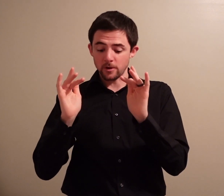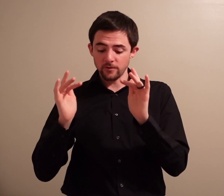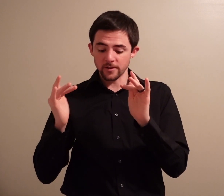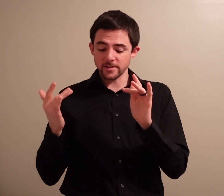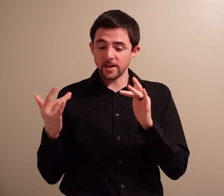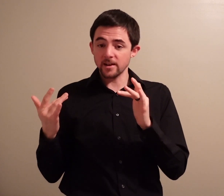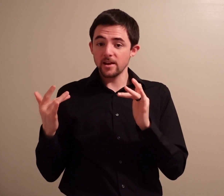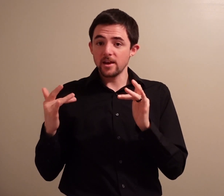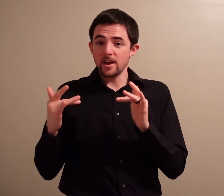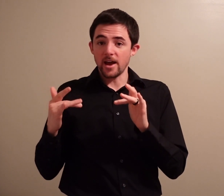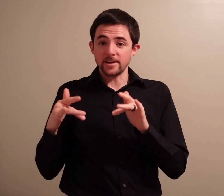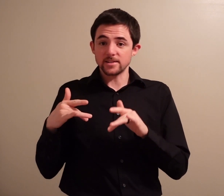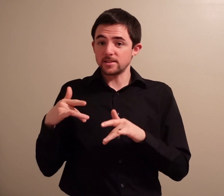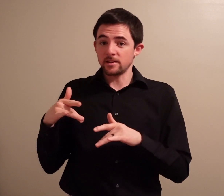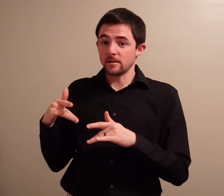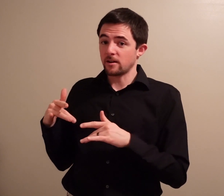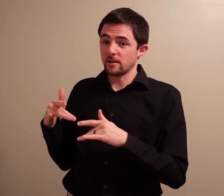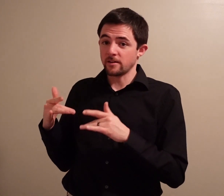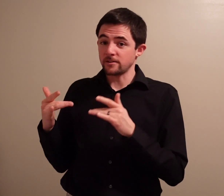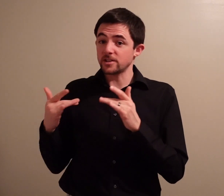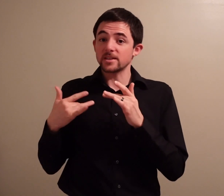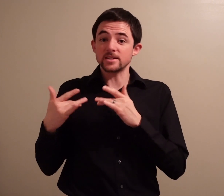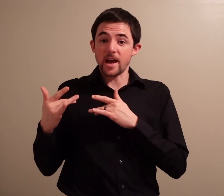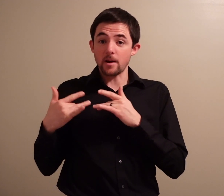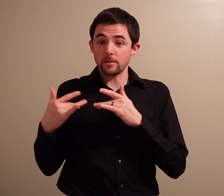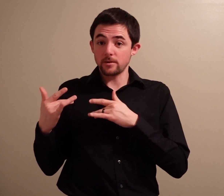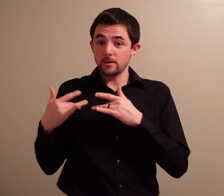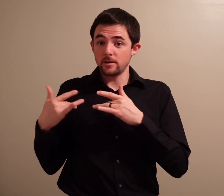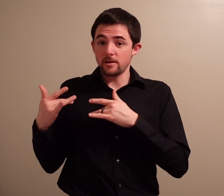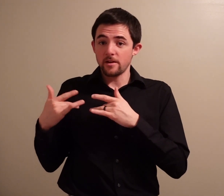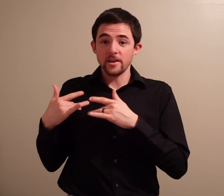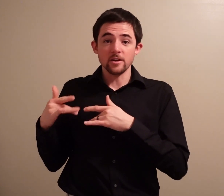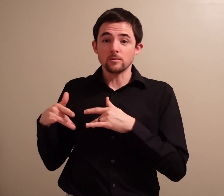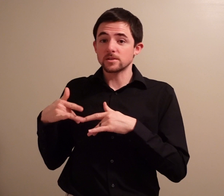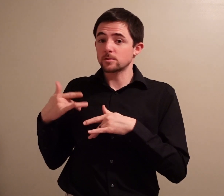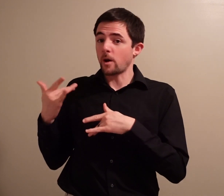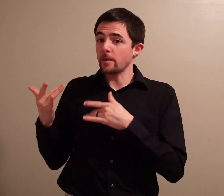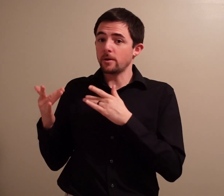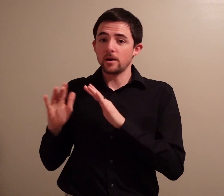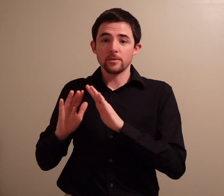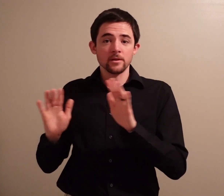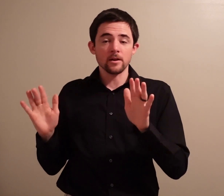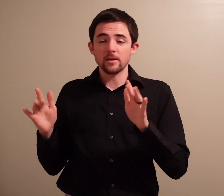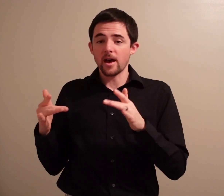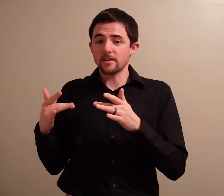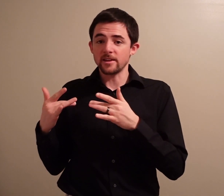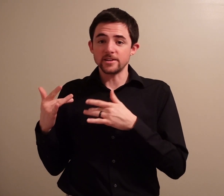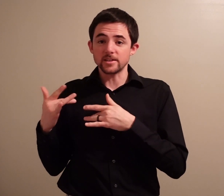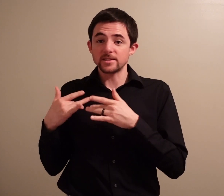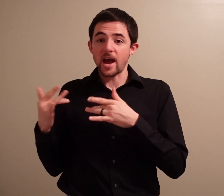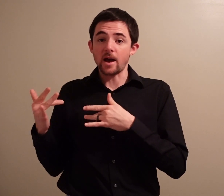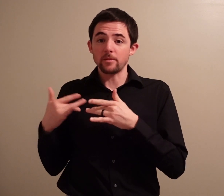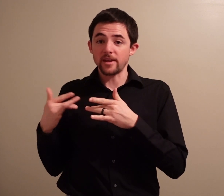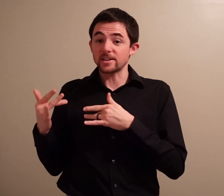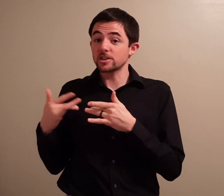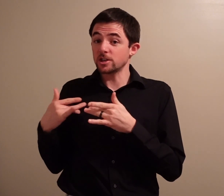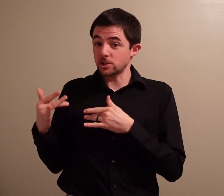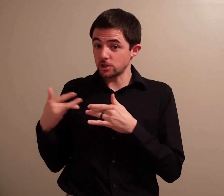fingers again, and they're just going to tap. They don't swipe up, none of that. They just tap. That's